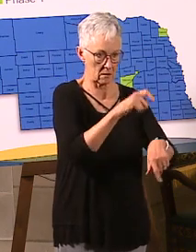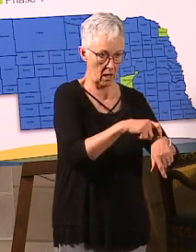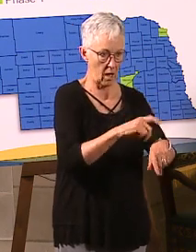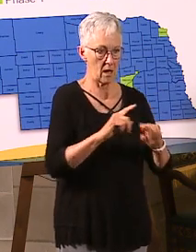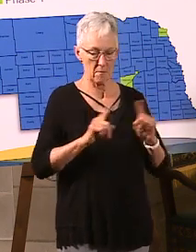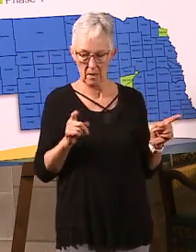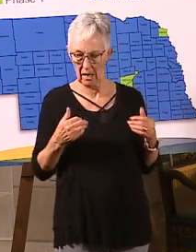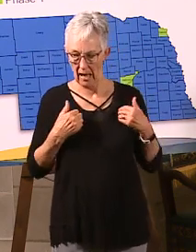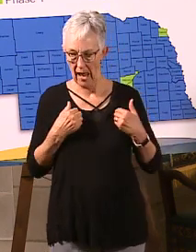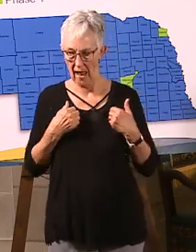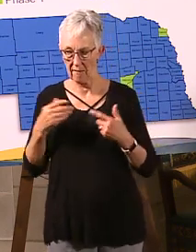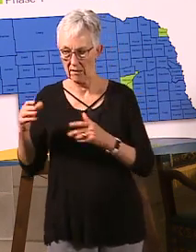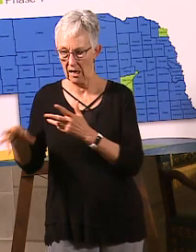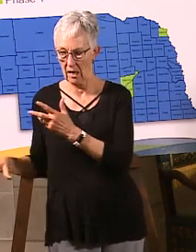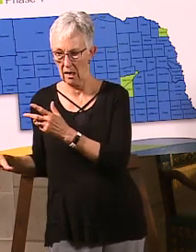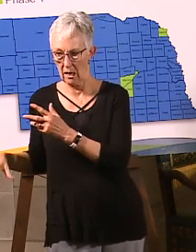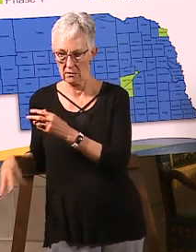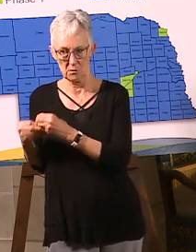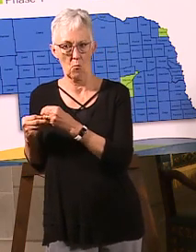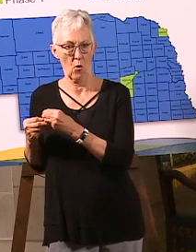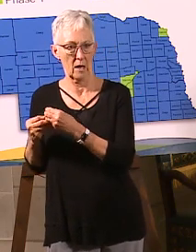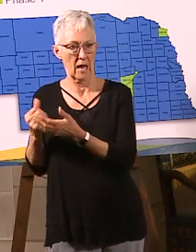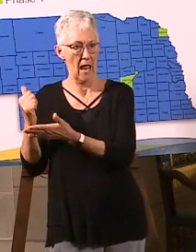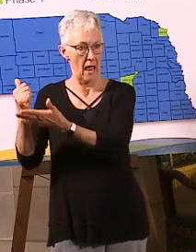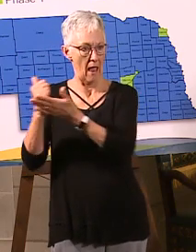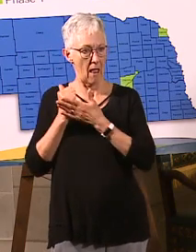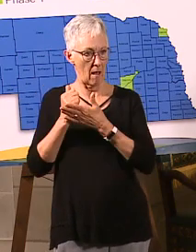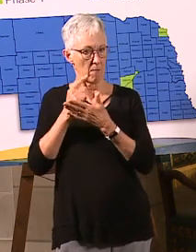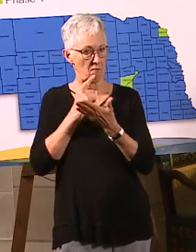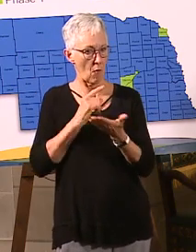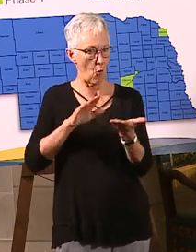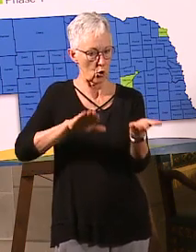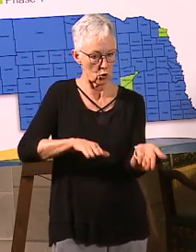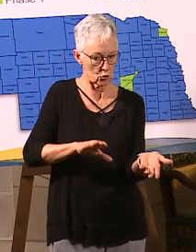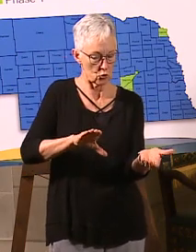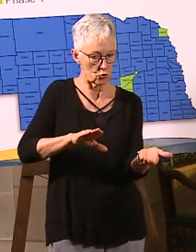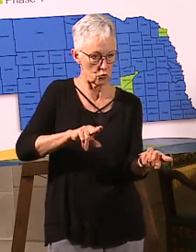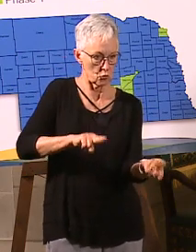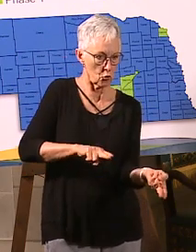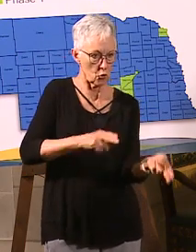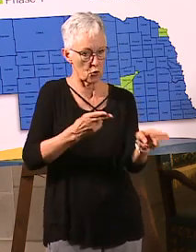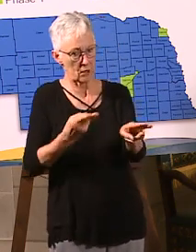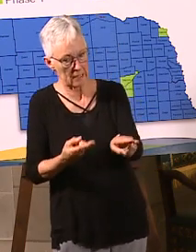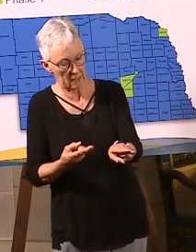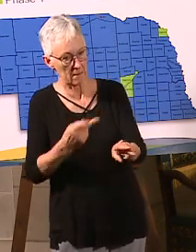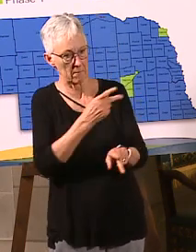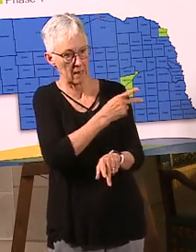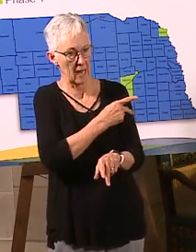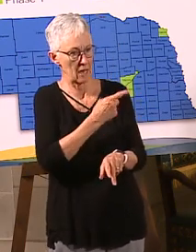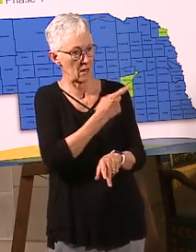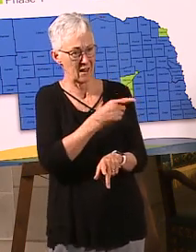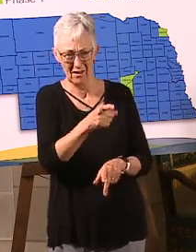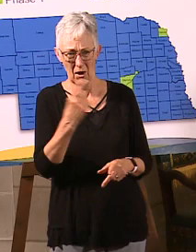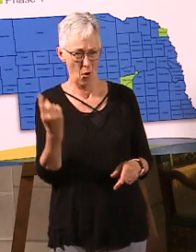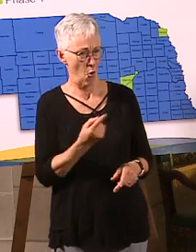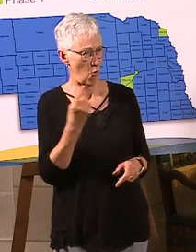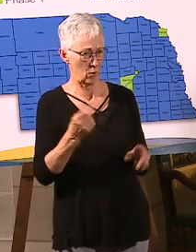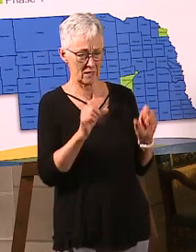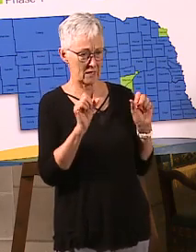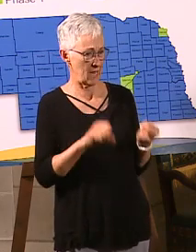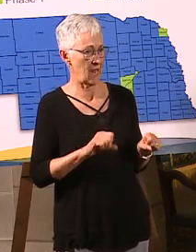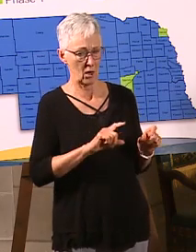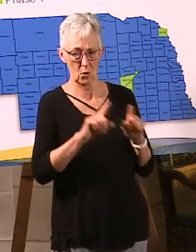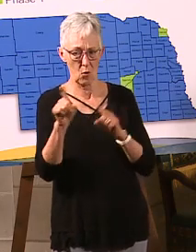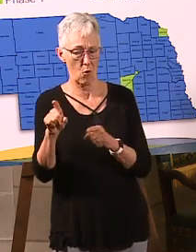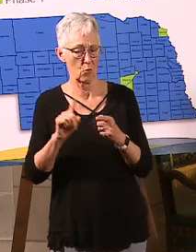for turning and all the other issues that nurses might do. So there's various methods they could do that. And they could always, like the governor said, go